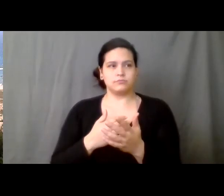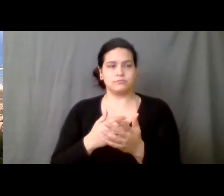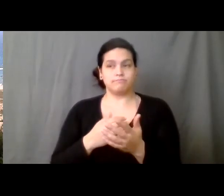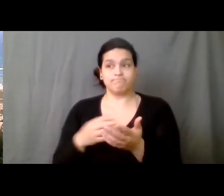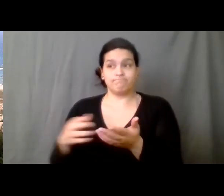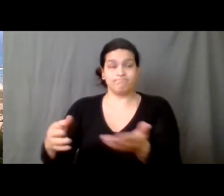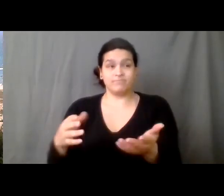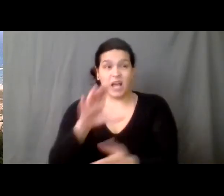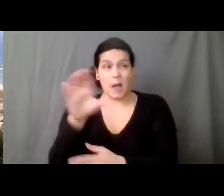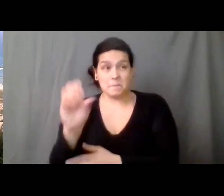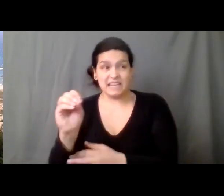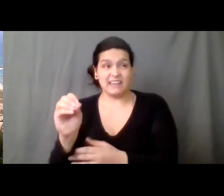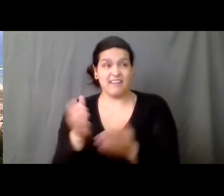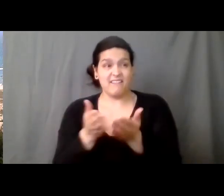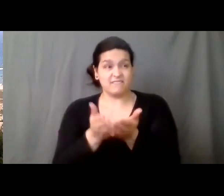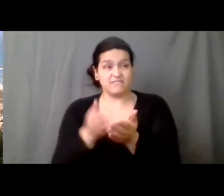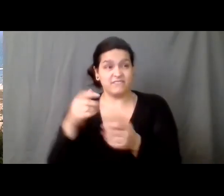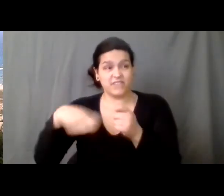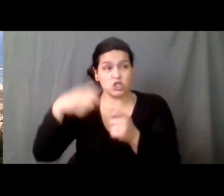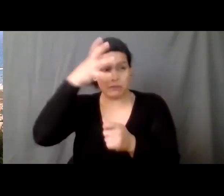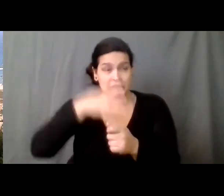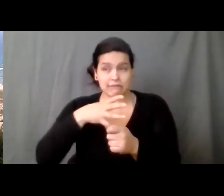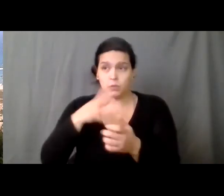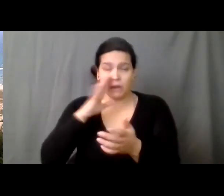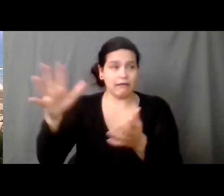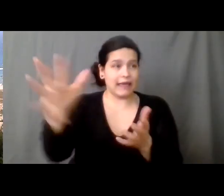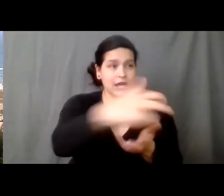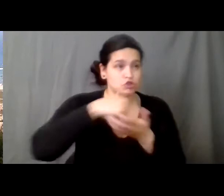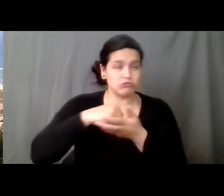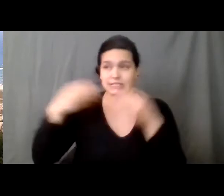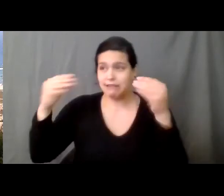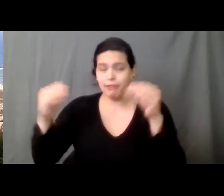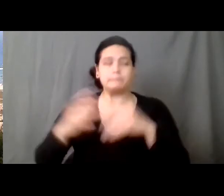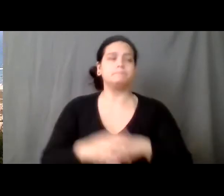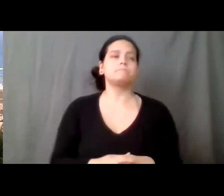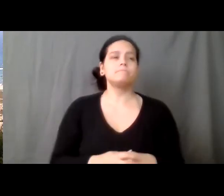Michigan is getting very close to no longer being able to naturally